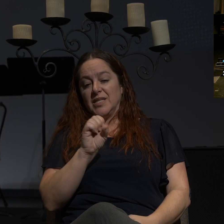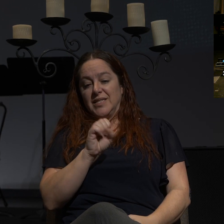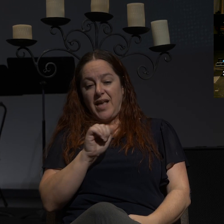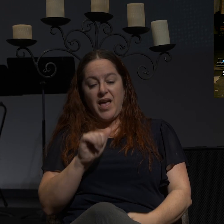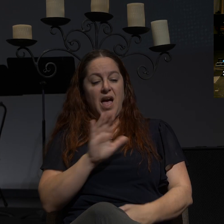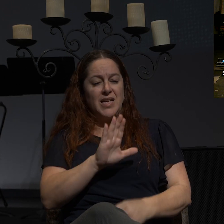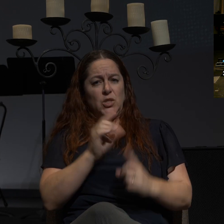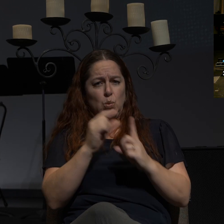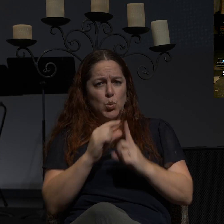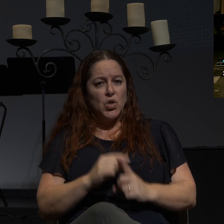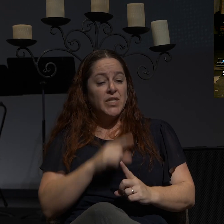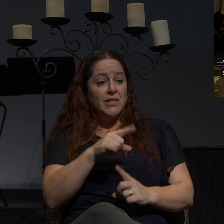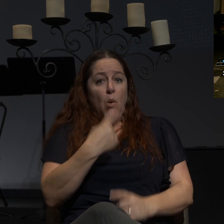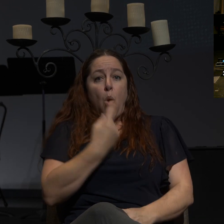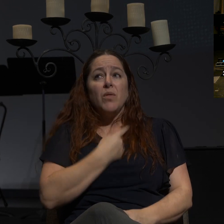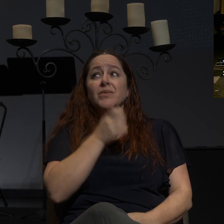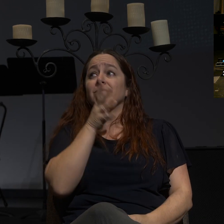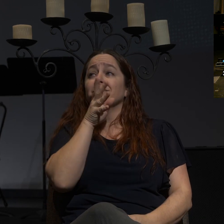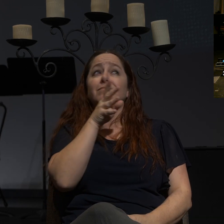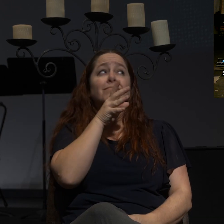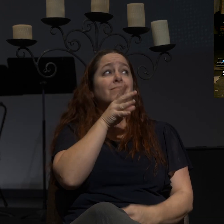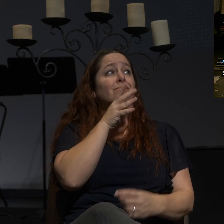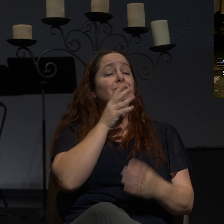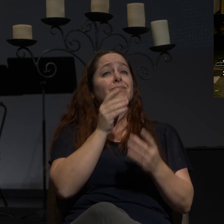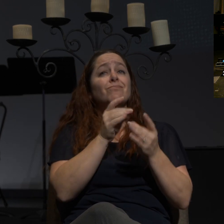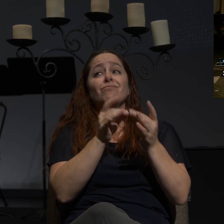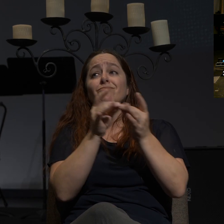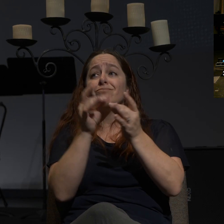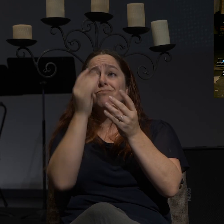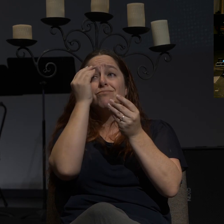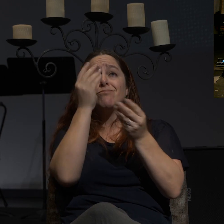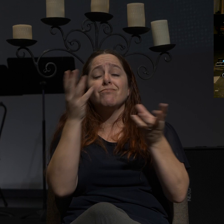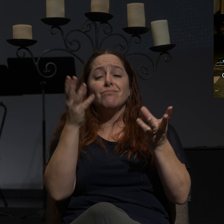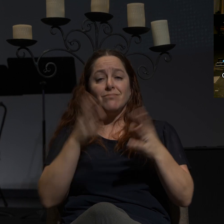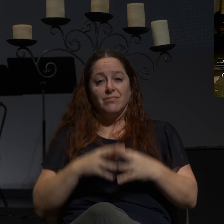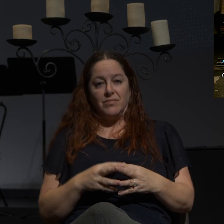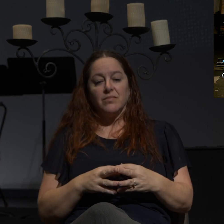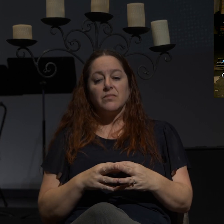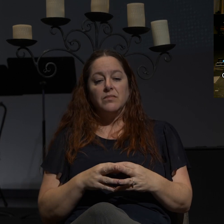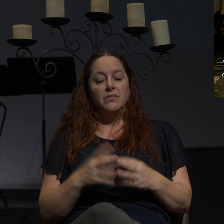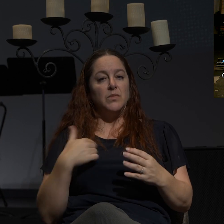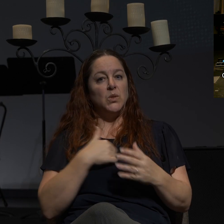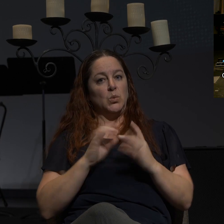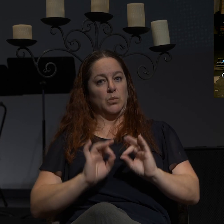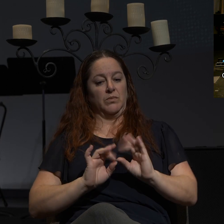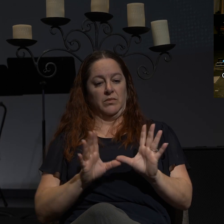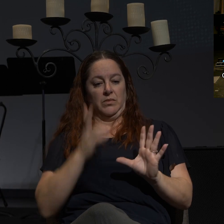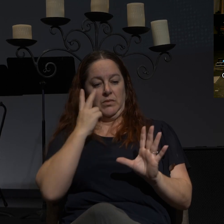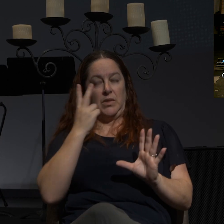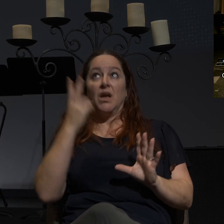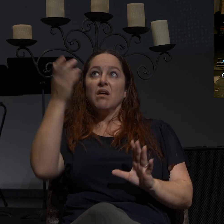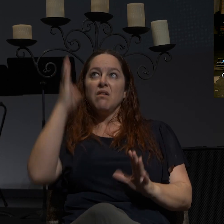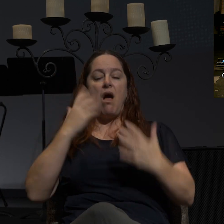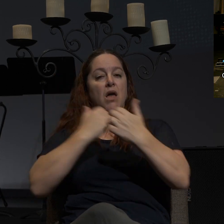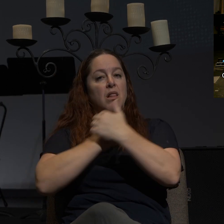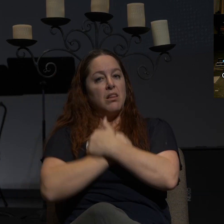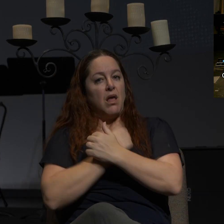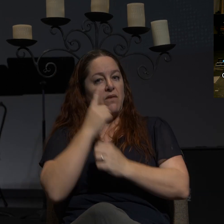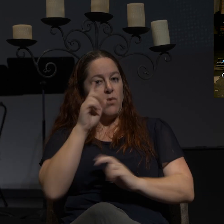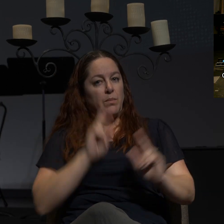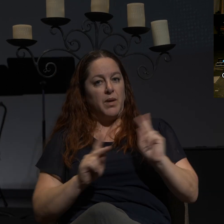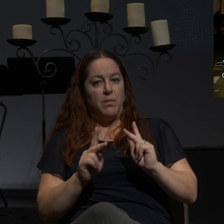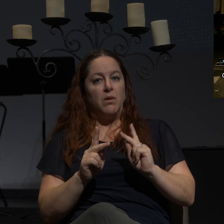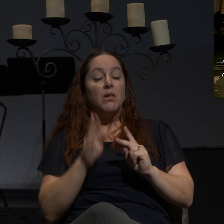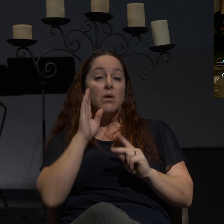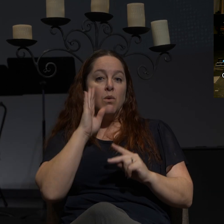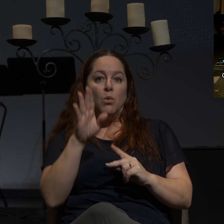lone voice in this. There's three things I think we can pull away from this. First of all, we can clearly see that God's love for his people involves taking